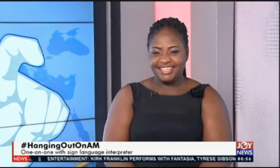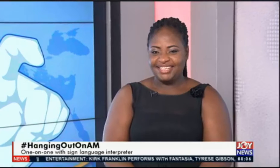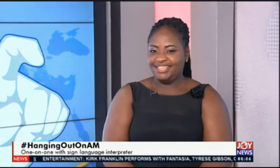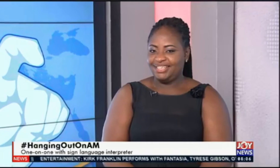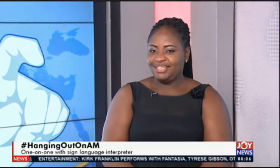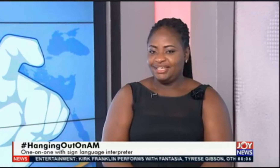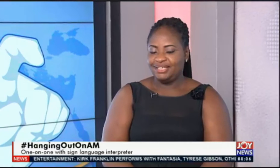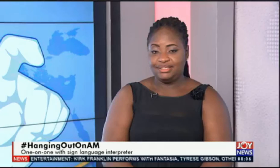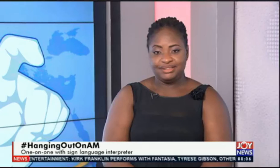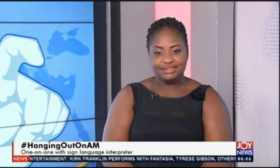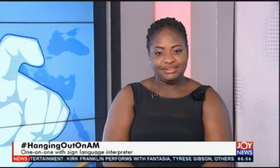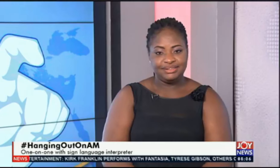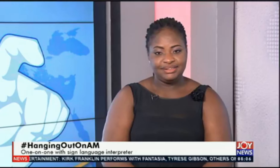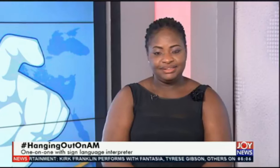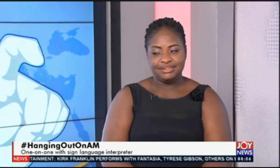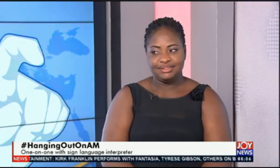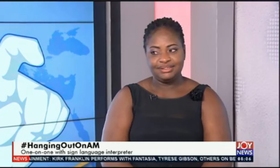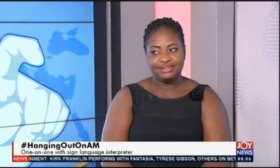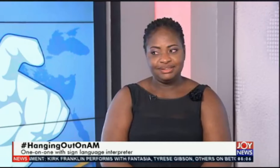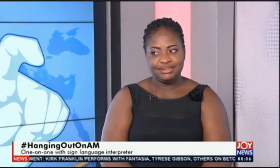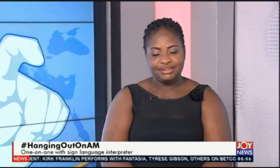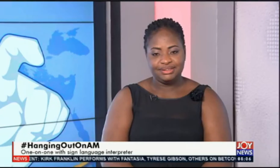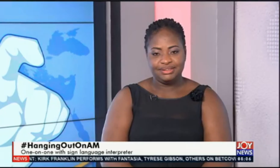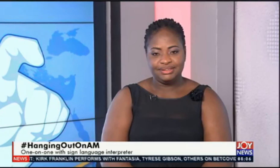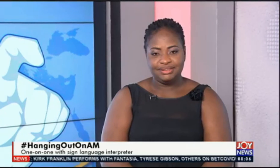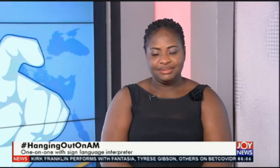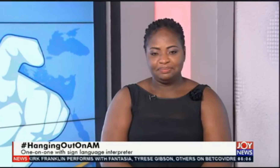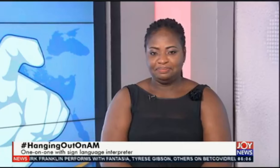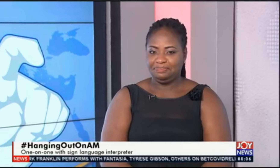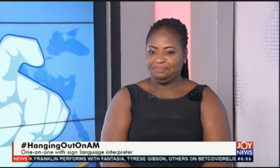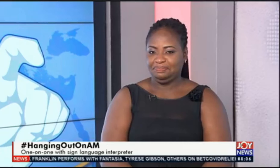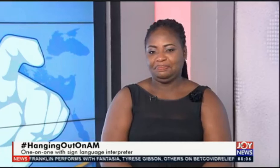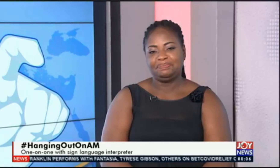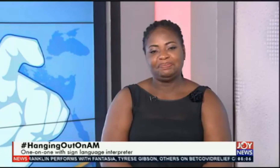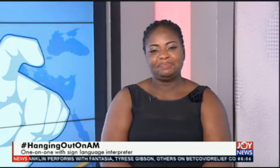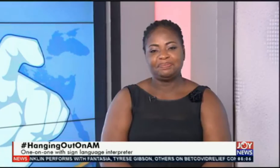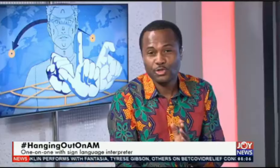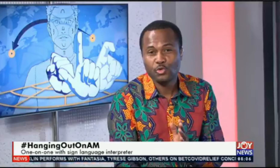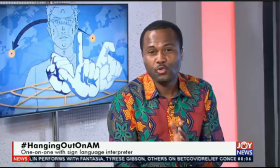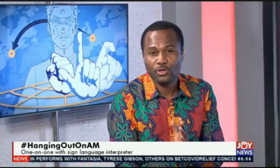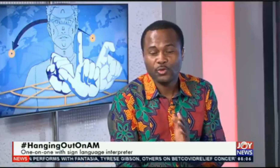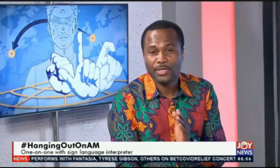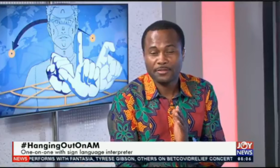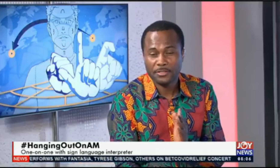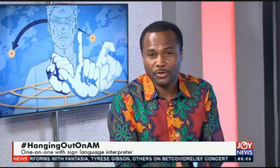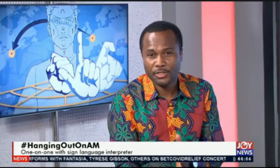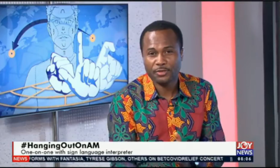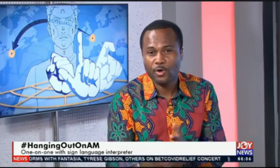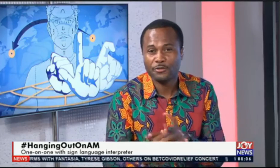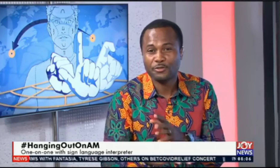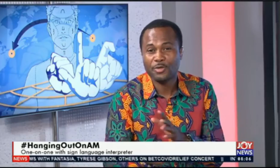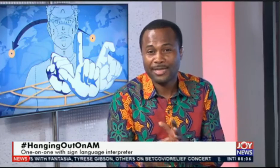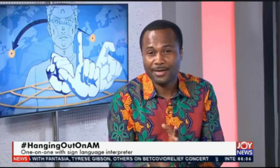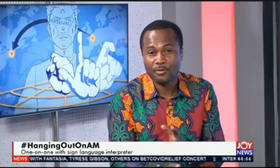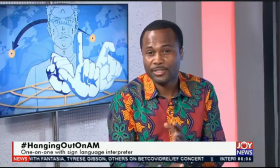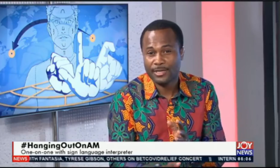And so, how do you feel watching yourself on TV? Can you? I want you to answer this question while